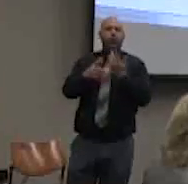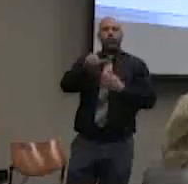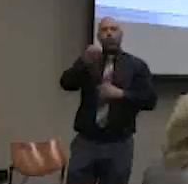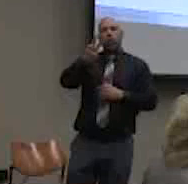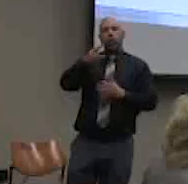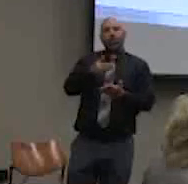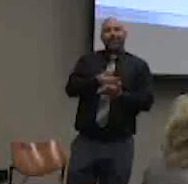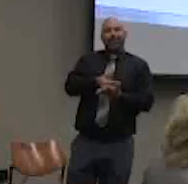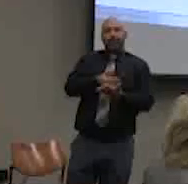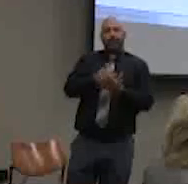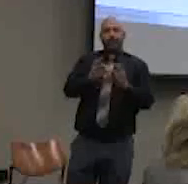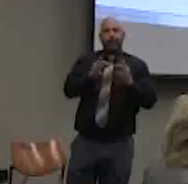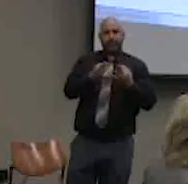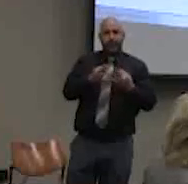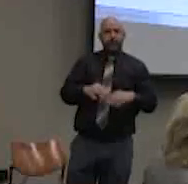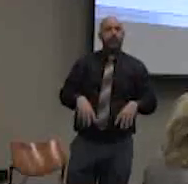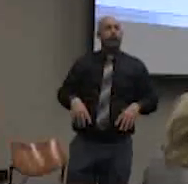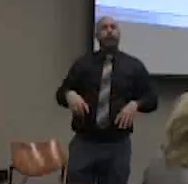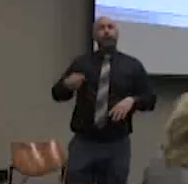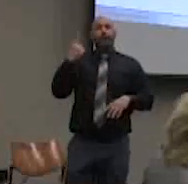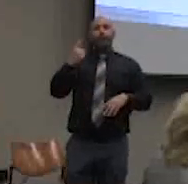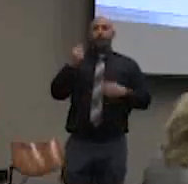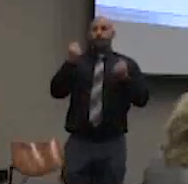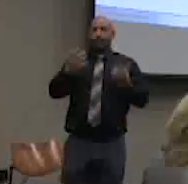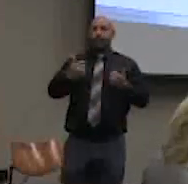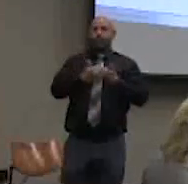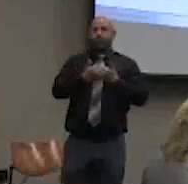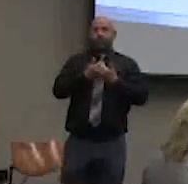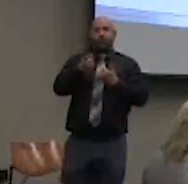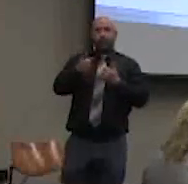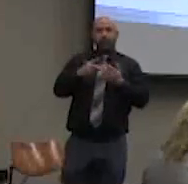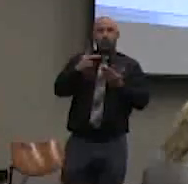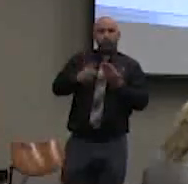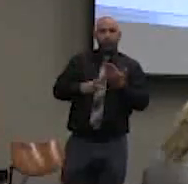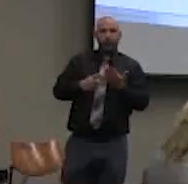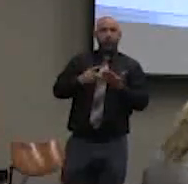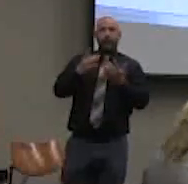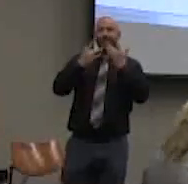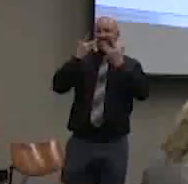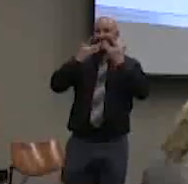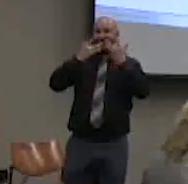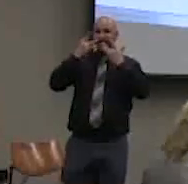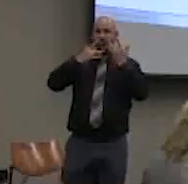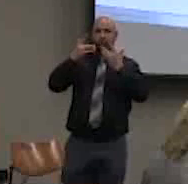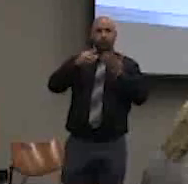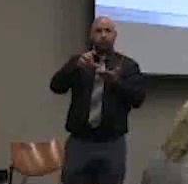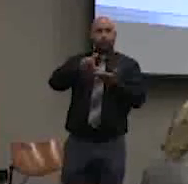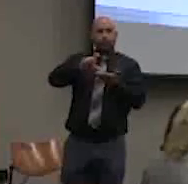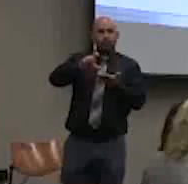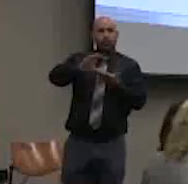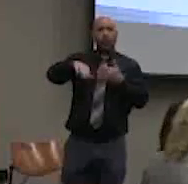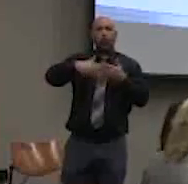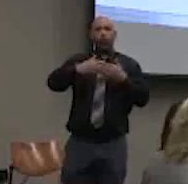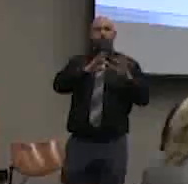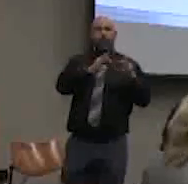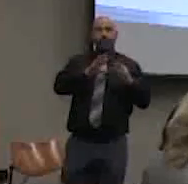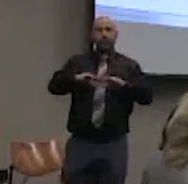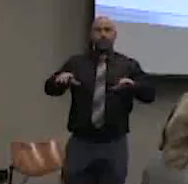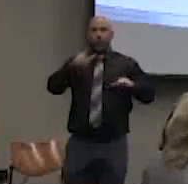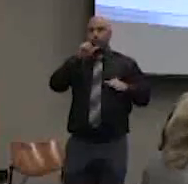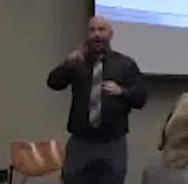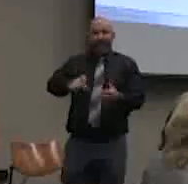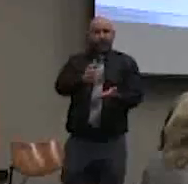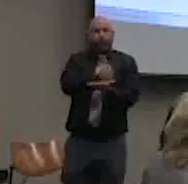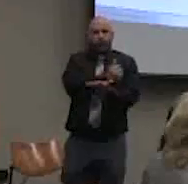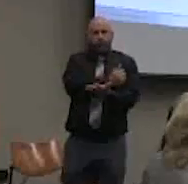are a number of challenges with that program. Most notably, we don't have enough money to fund all of the families and children that need to take advantage of it. So we have,